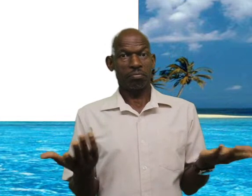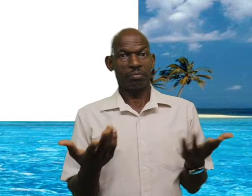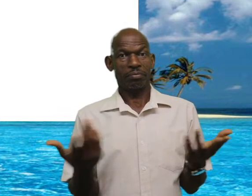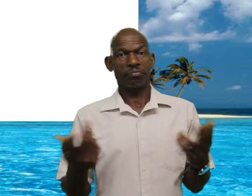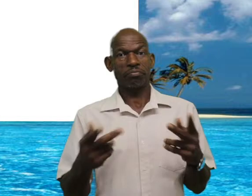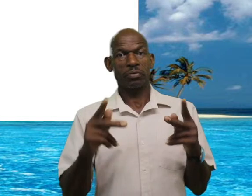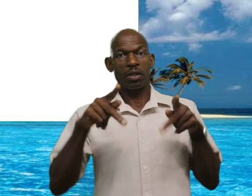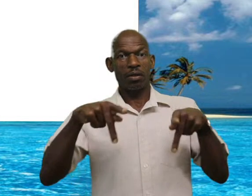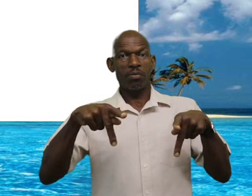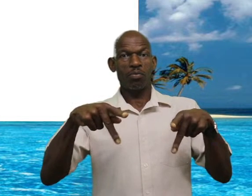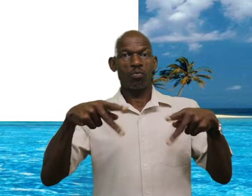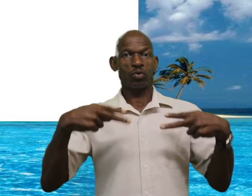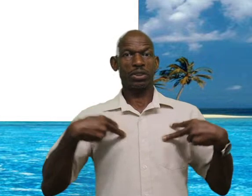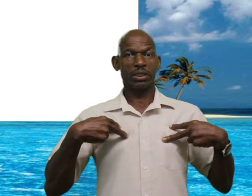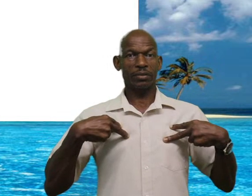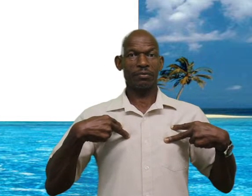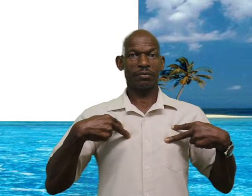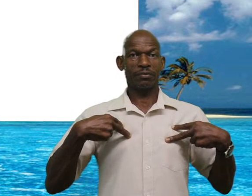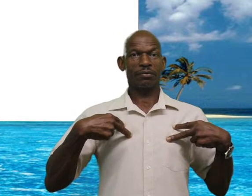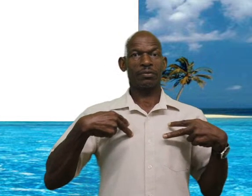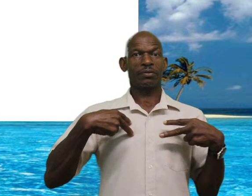our sentences.